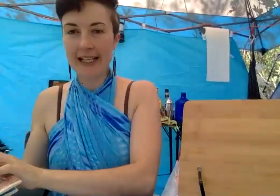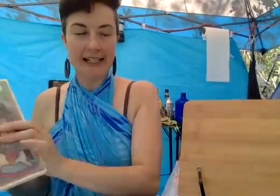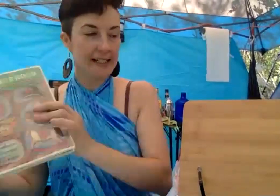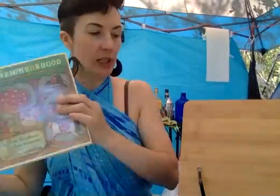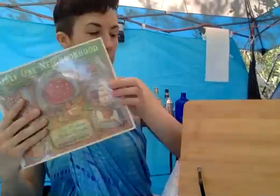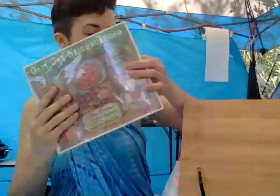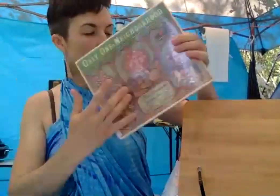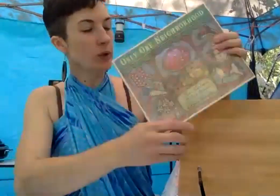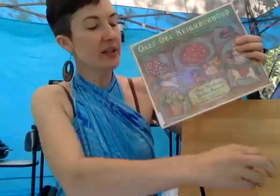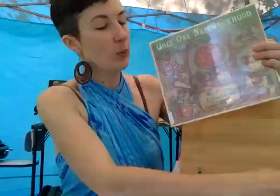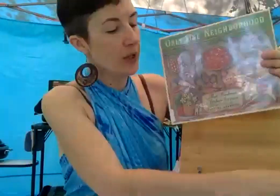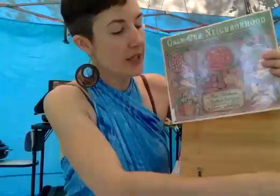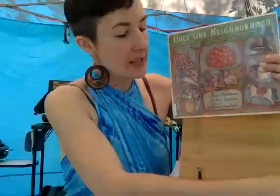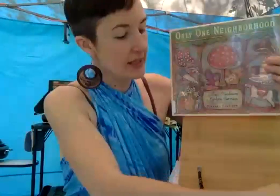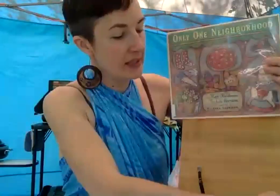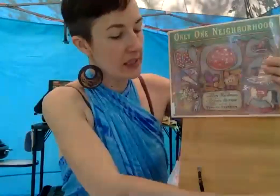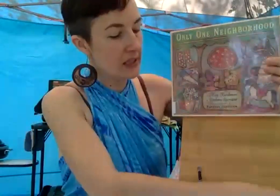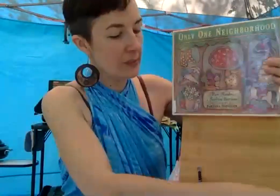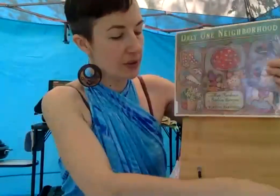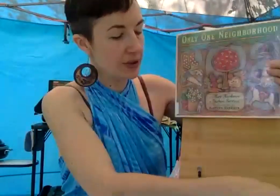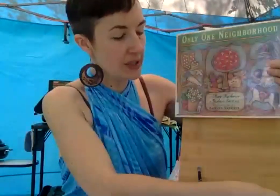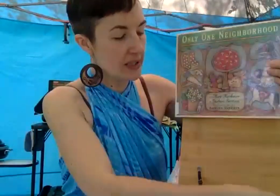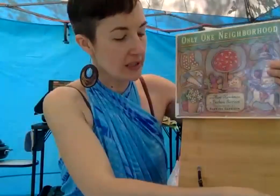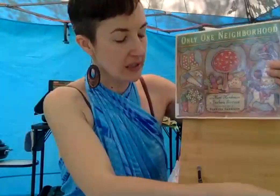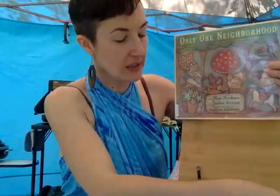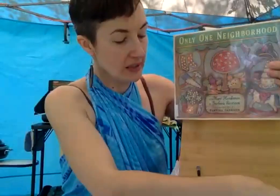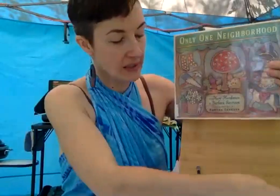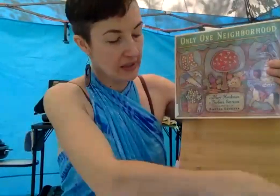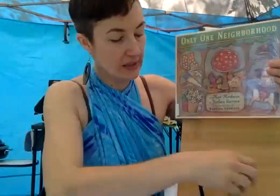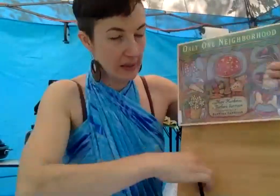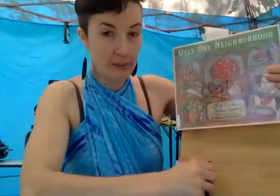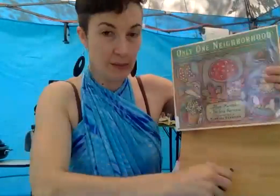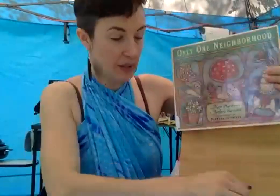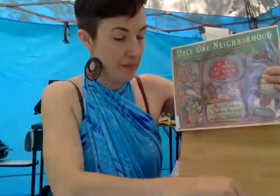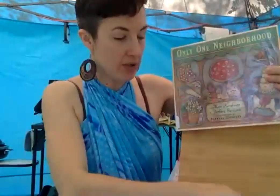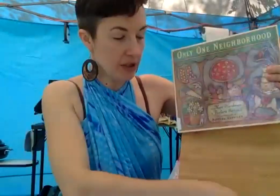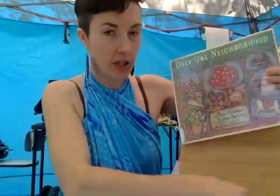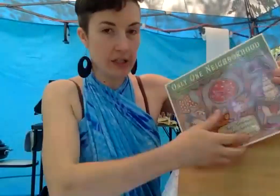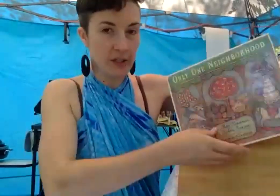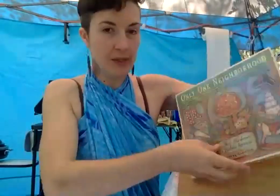is called Only One Neighborhood by Mark